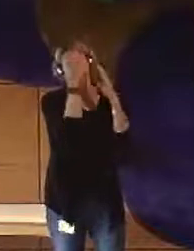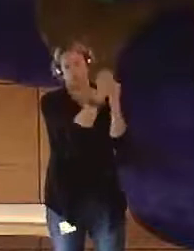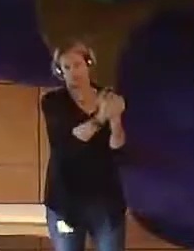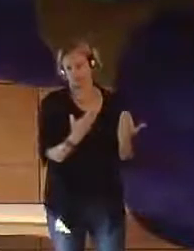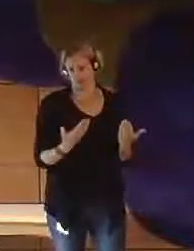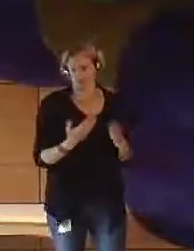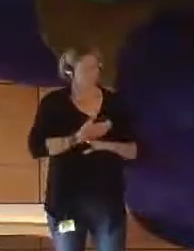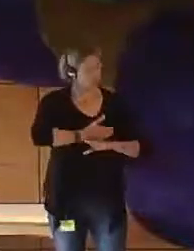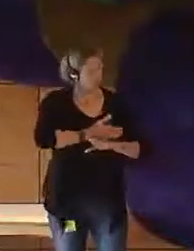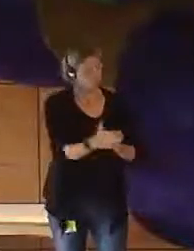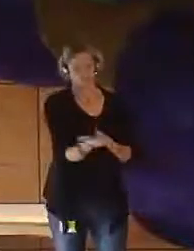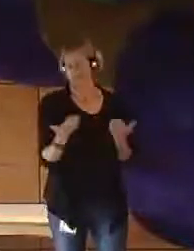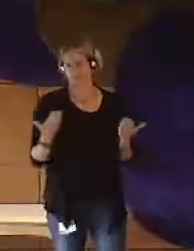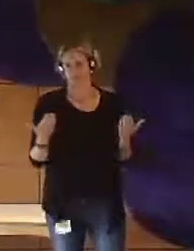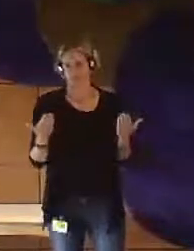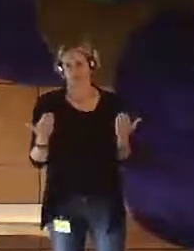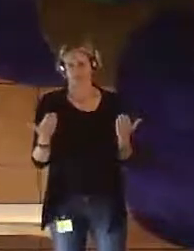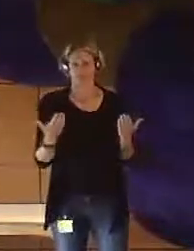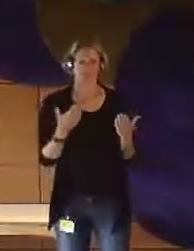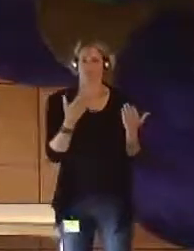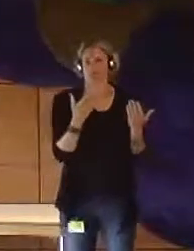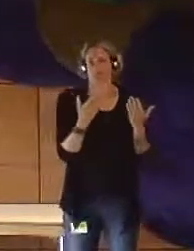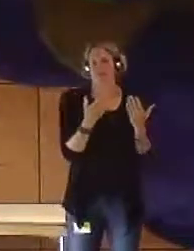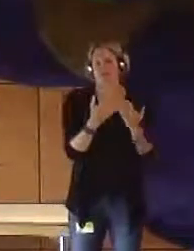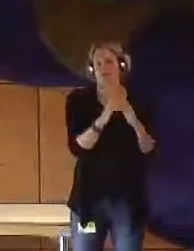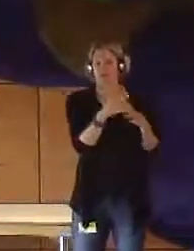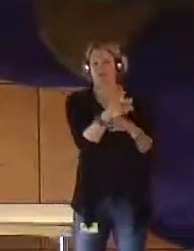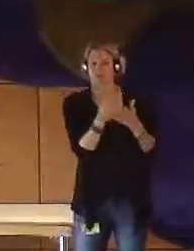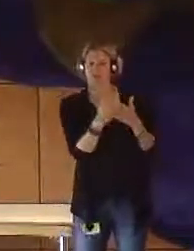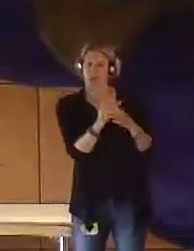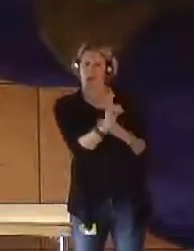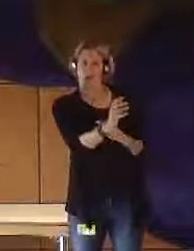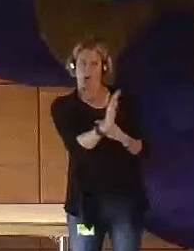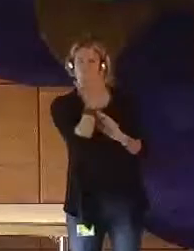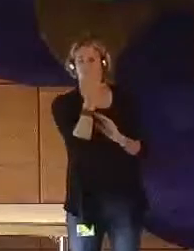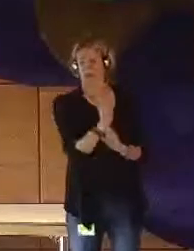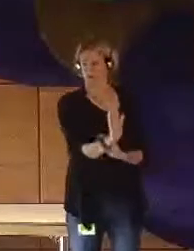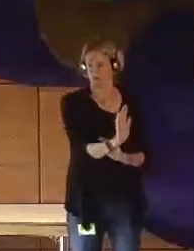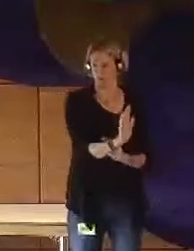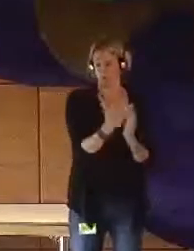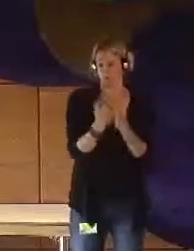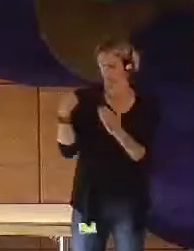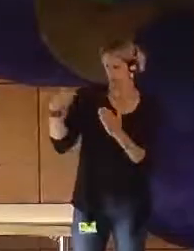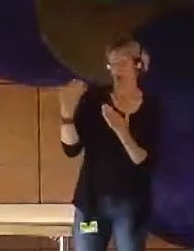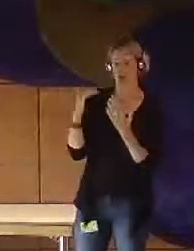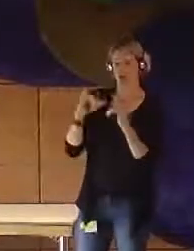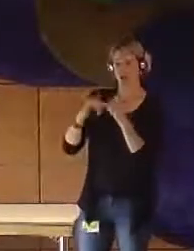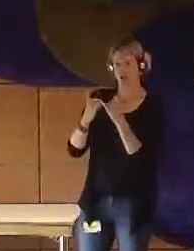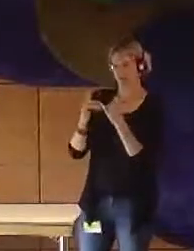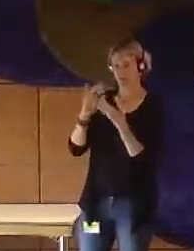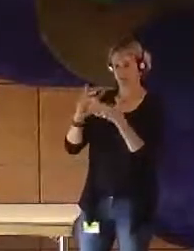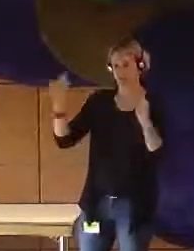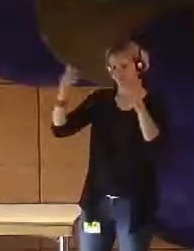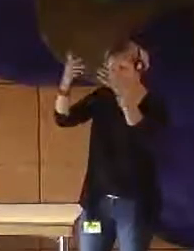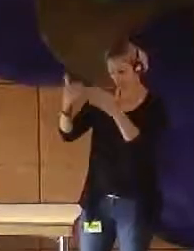saw a patient only last week where the parents had been on the web and they said, I think my child might have CHARGE syndrome,